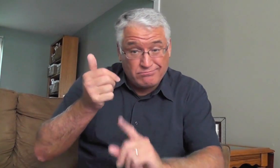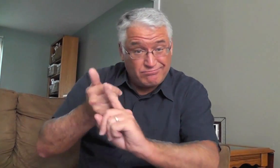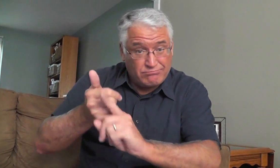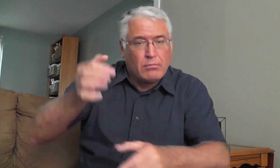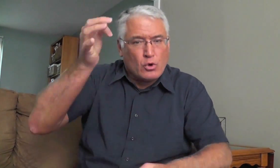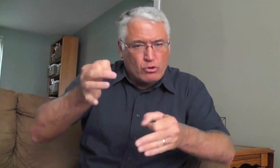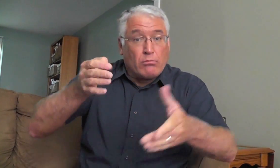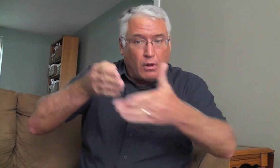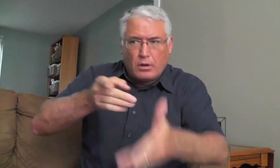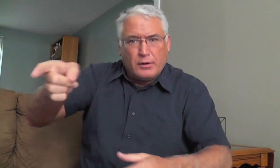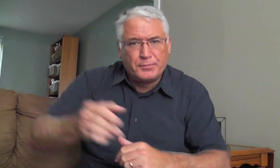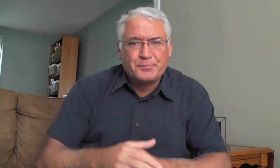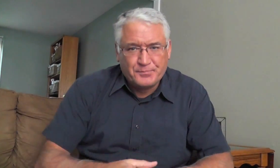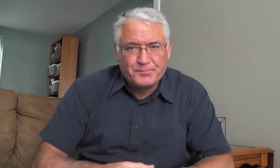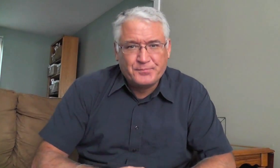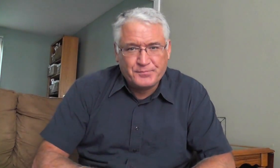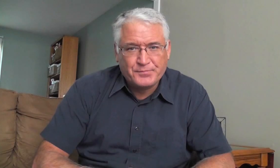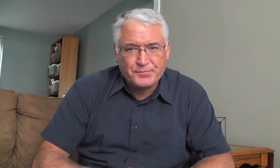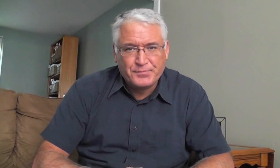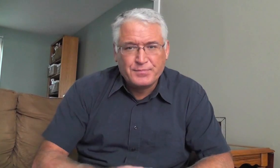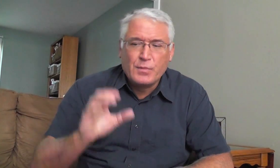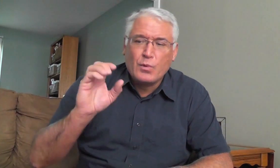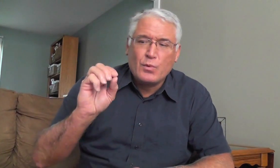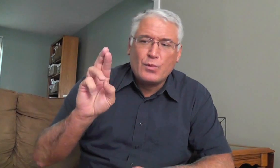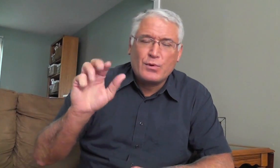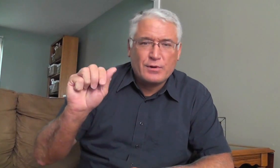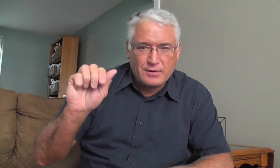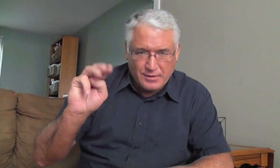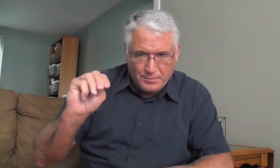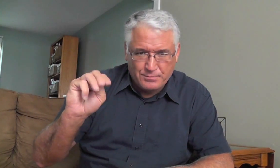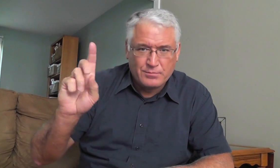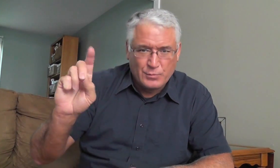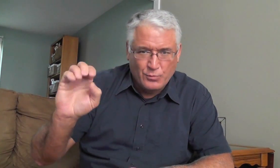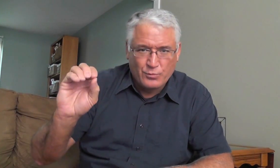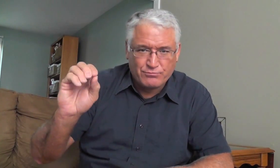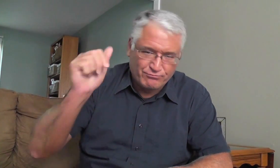worse. And that's a judgment against them. Corn deal.